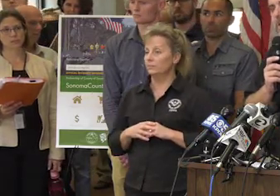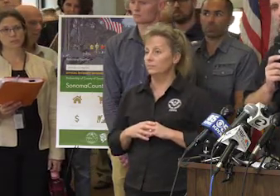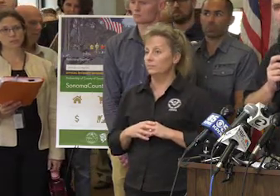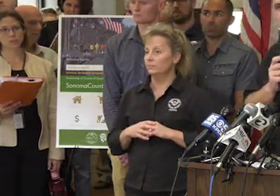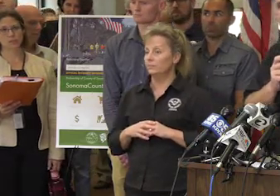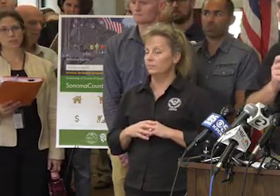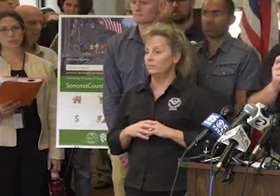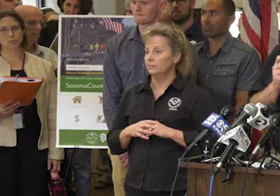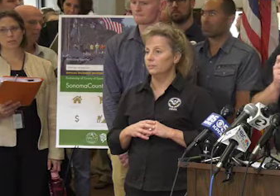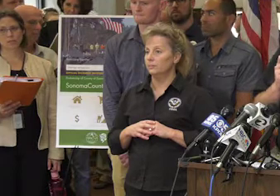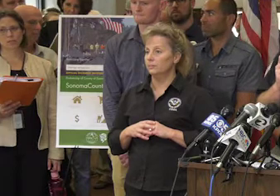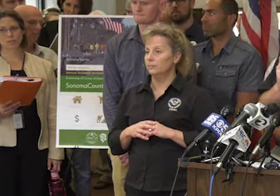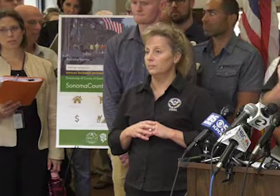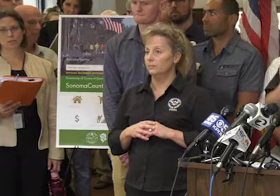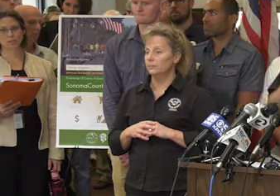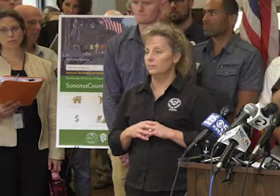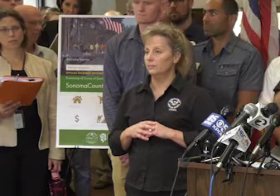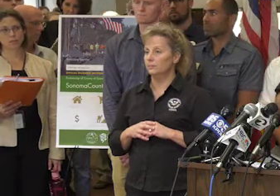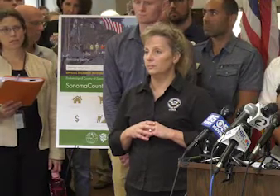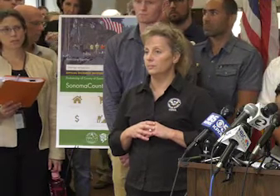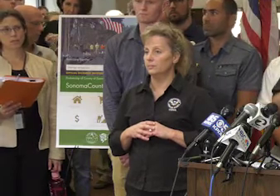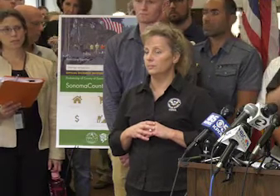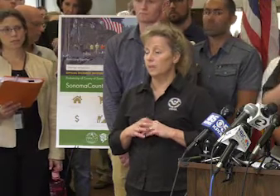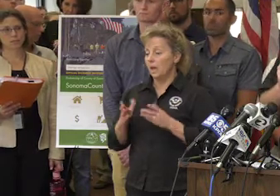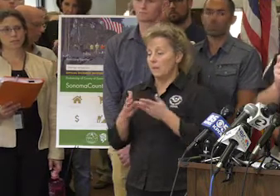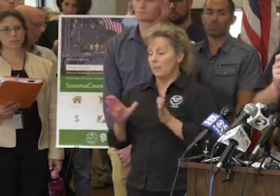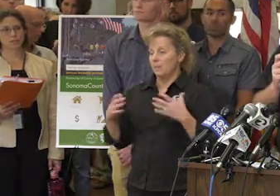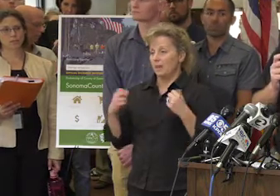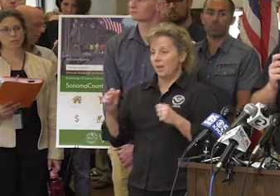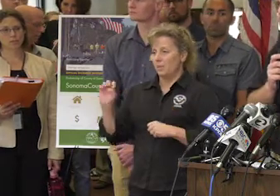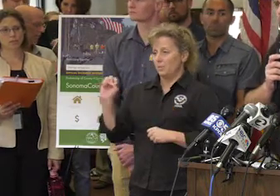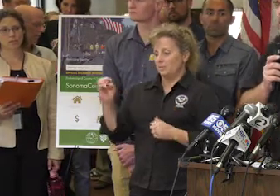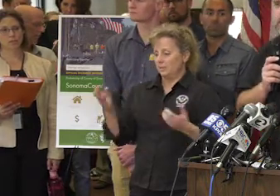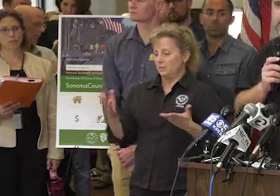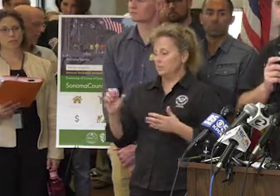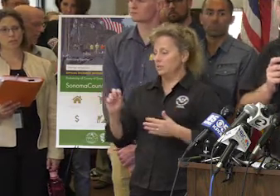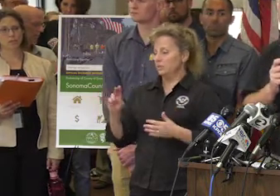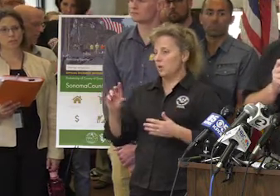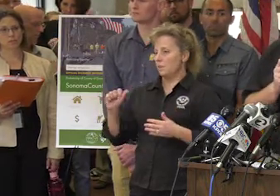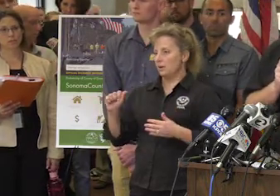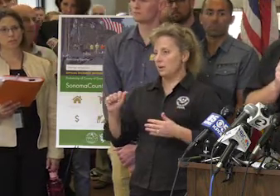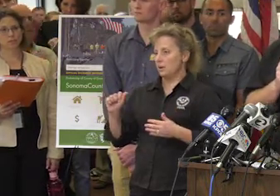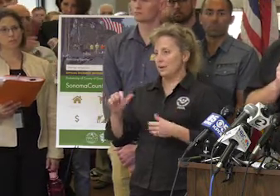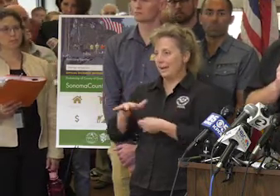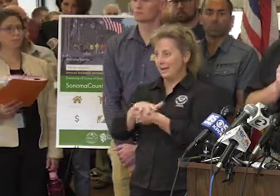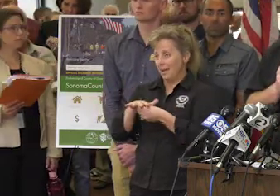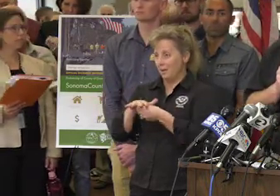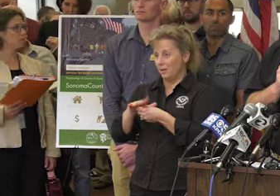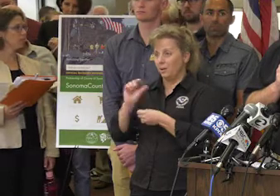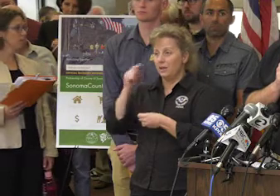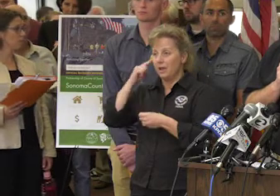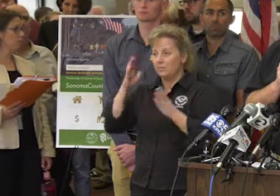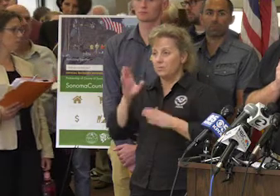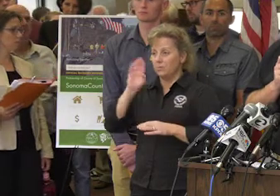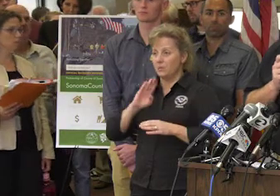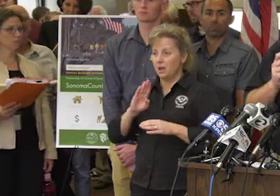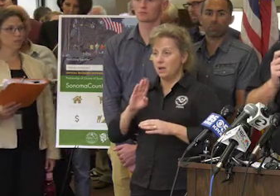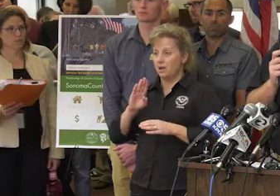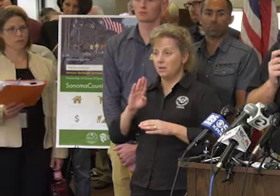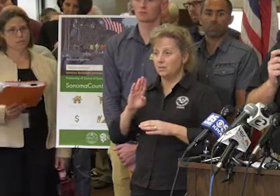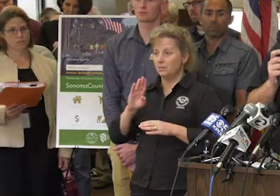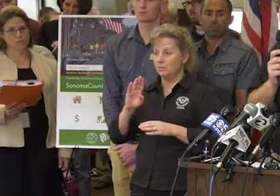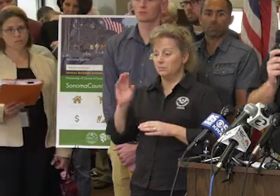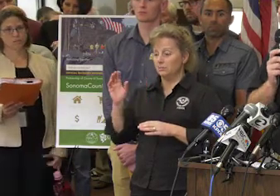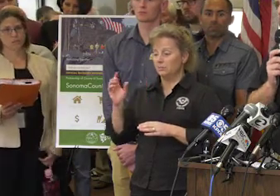but it's going to be done under the we've got a public health emergency here in Sonoma County. And Governor Brown on Saturday directed that